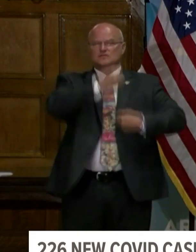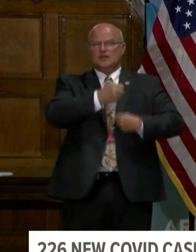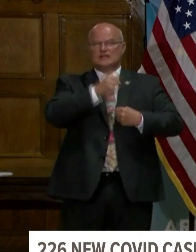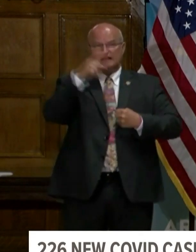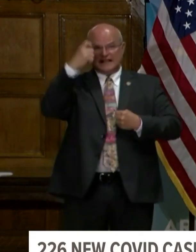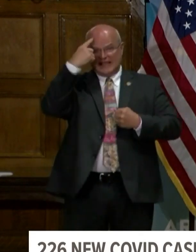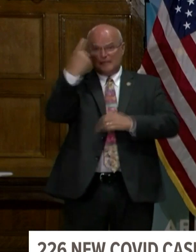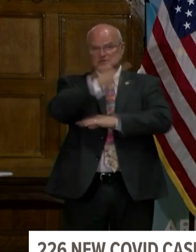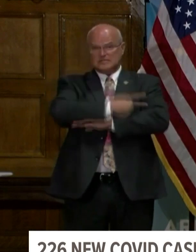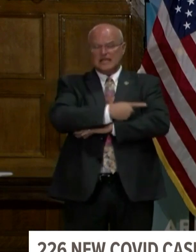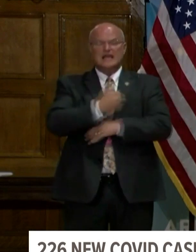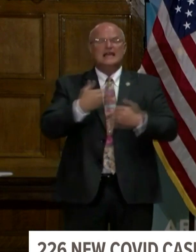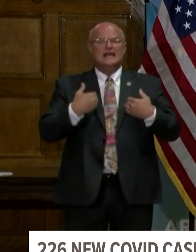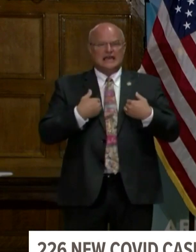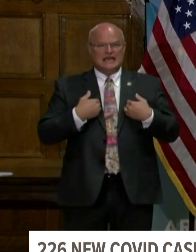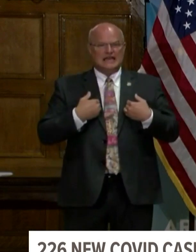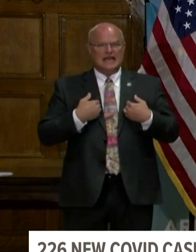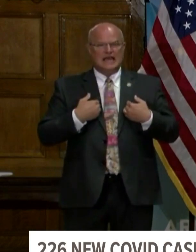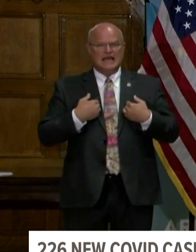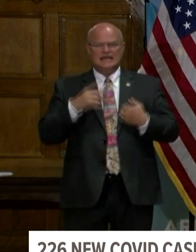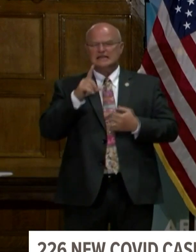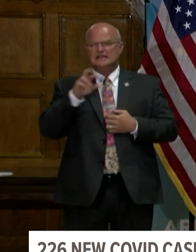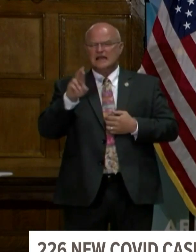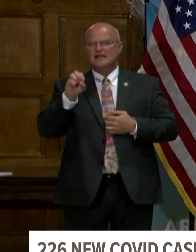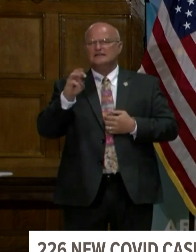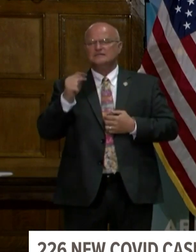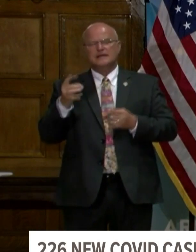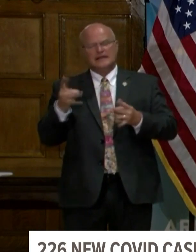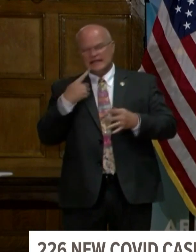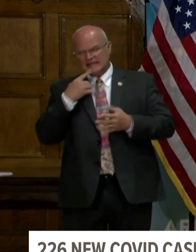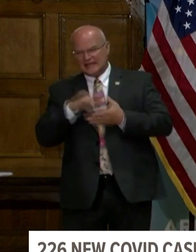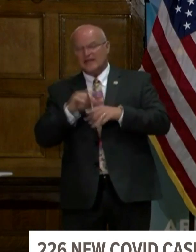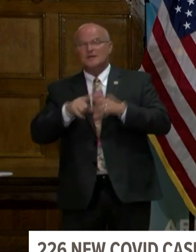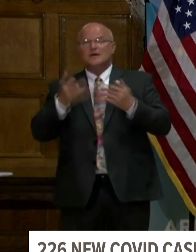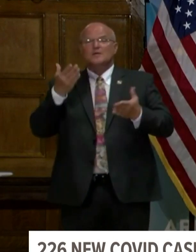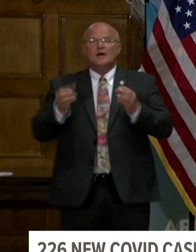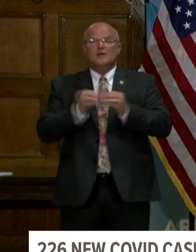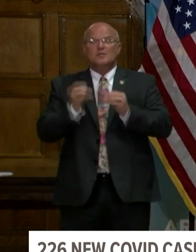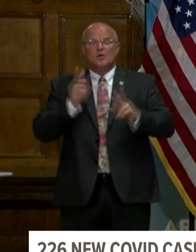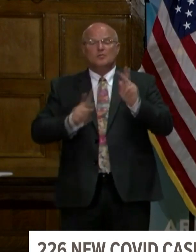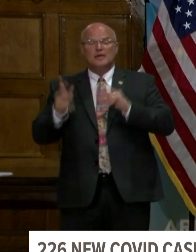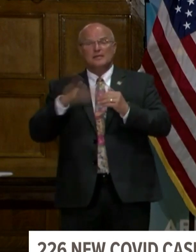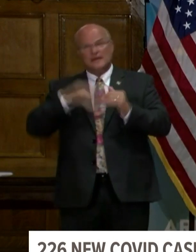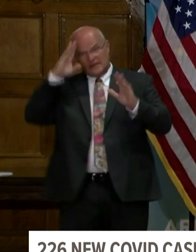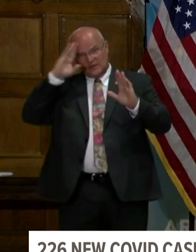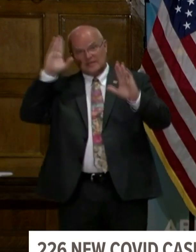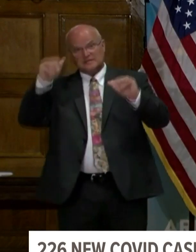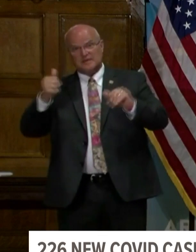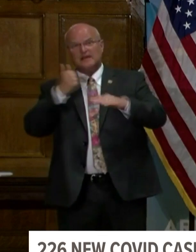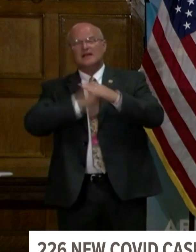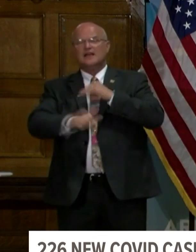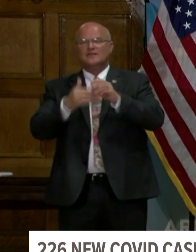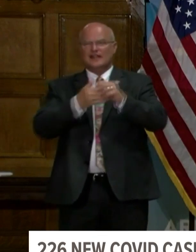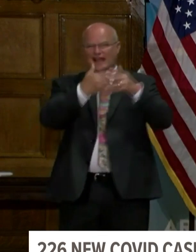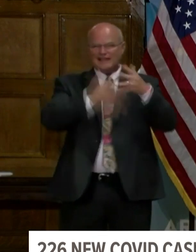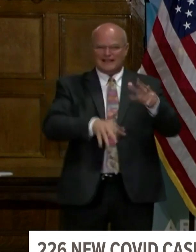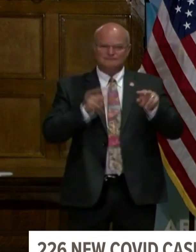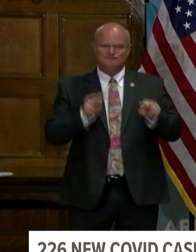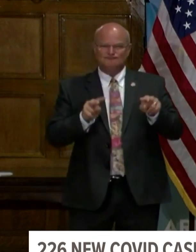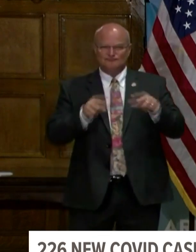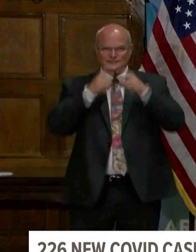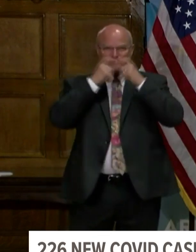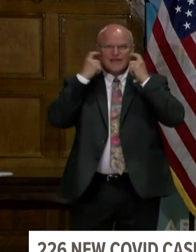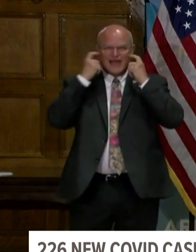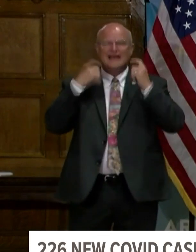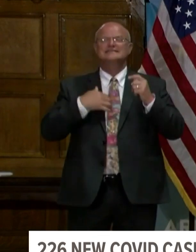and there were, Dr. Smith, I hate to tell you this, that there were probably more people than you would expect under our guidelines, but